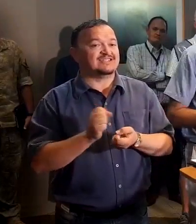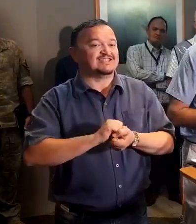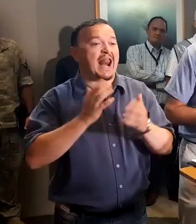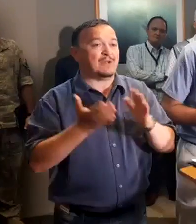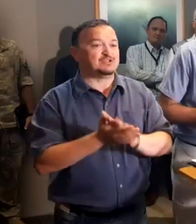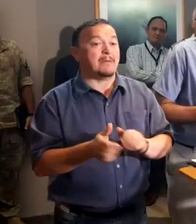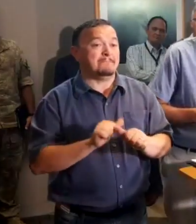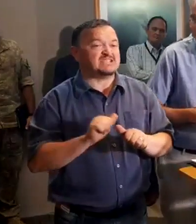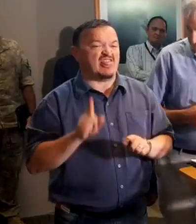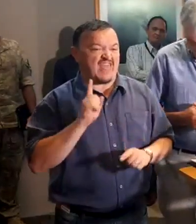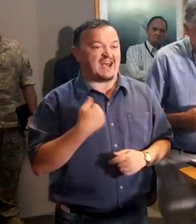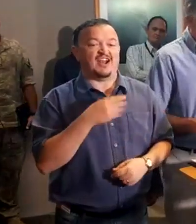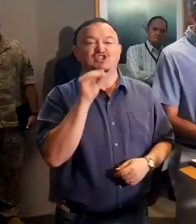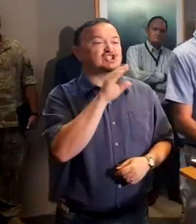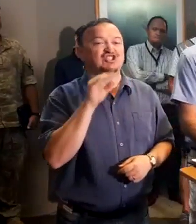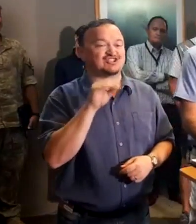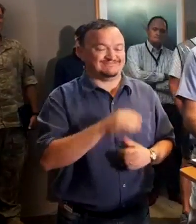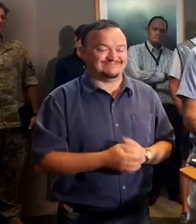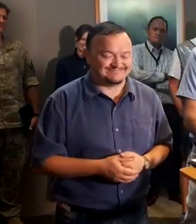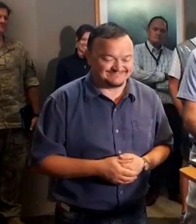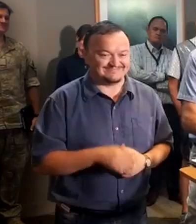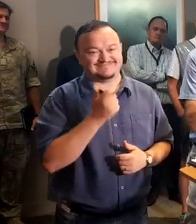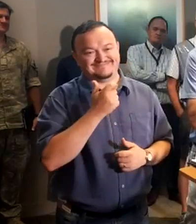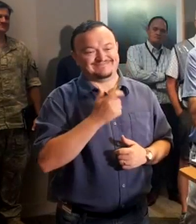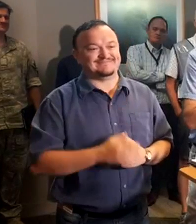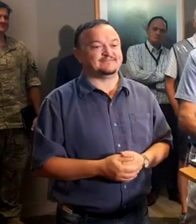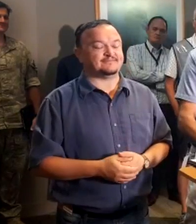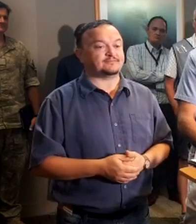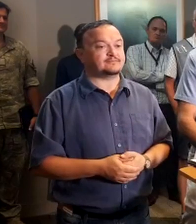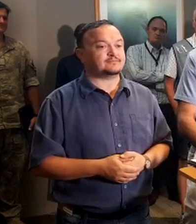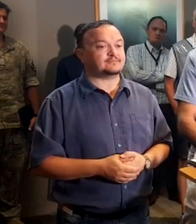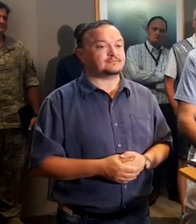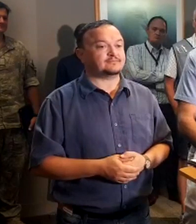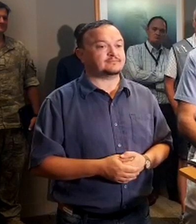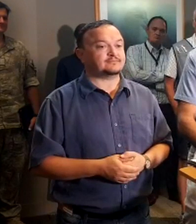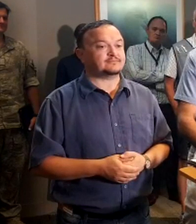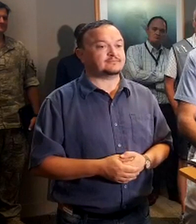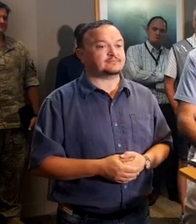through my verbal presentation. Also, this one